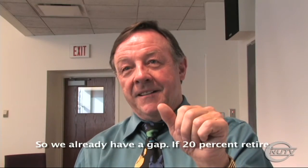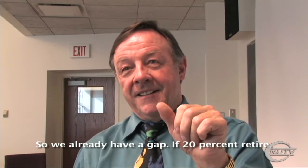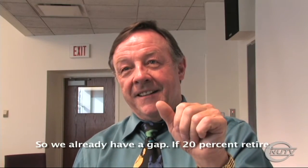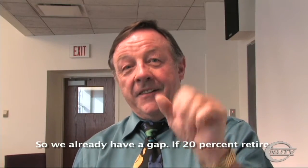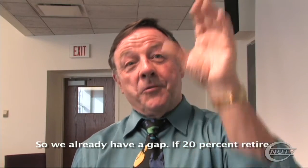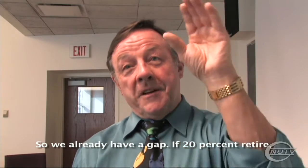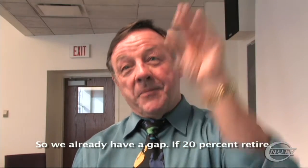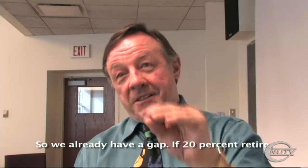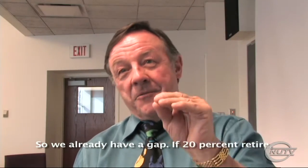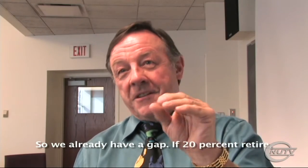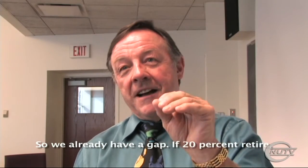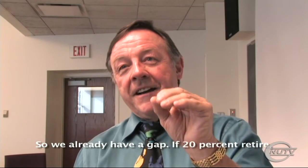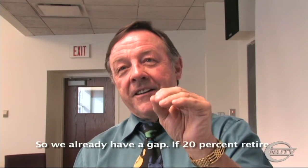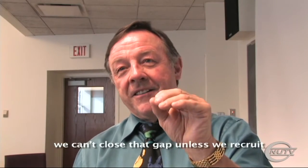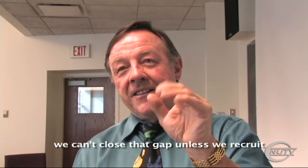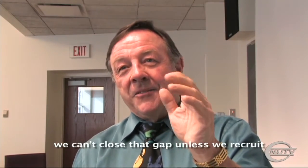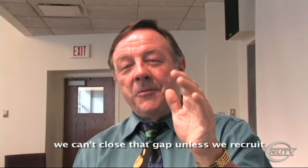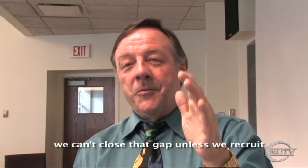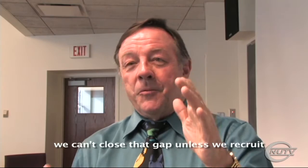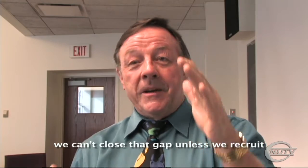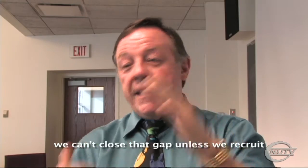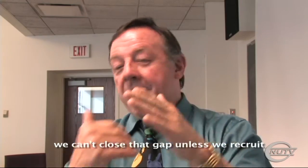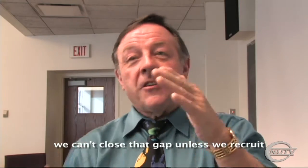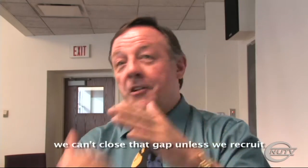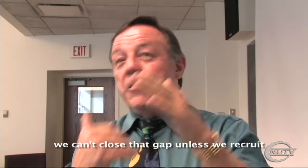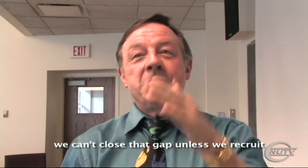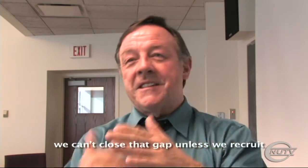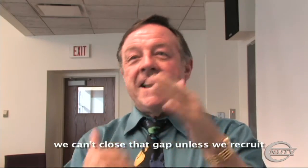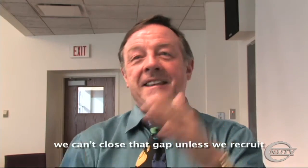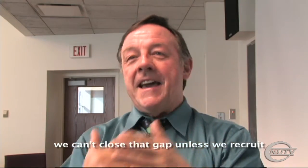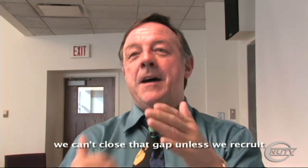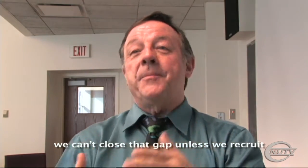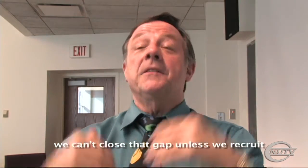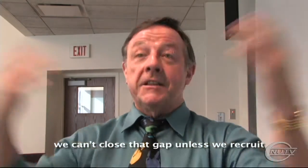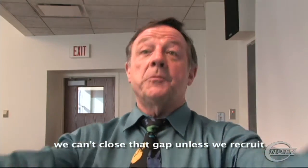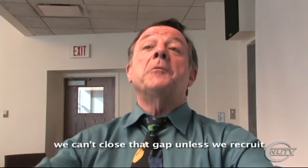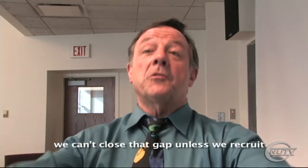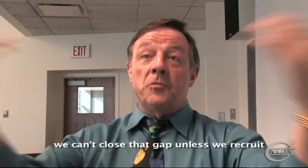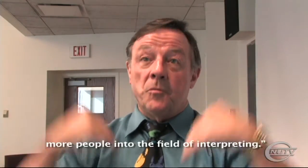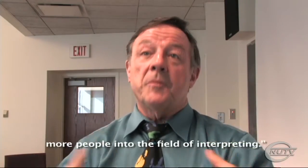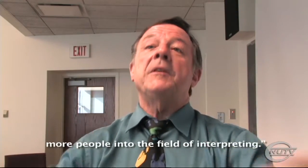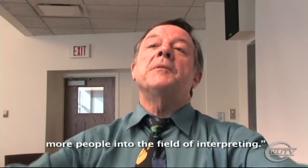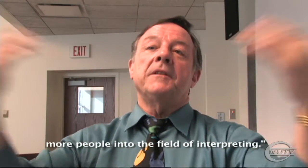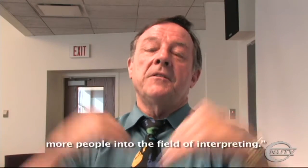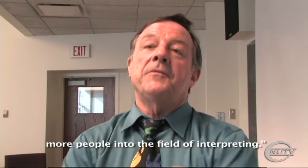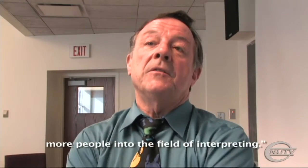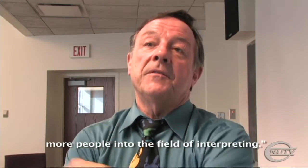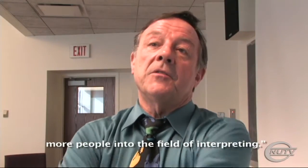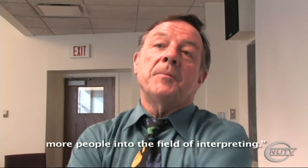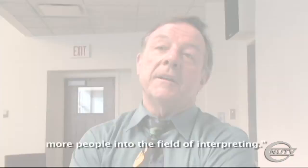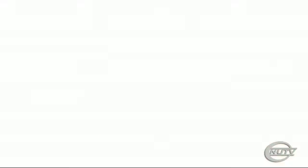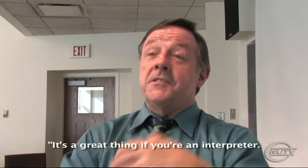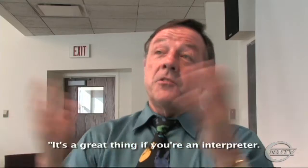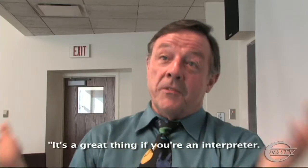gap. If 20% retire, we can't close that gap unless we recruit more people into the field